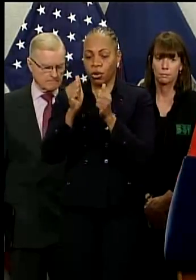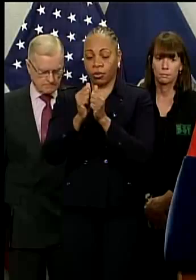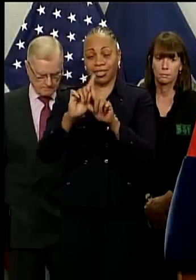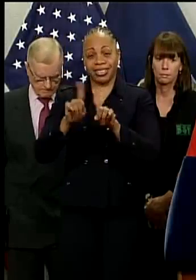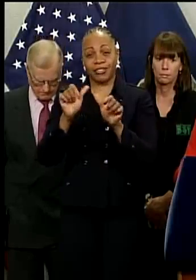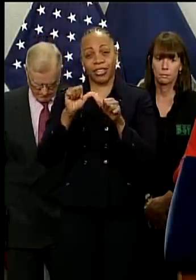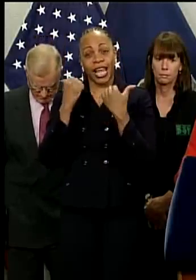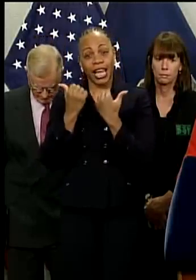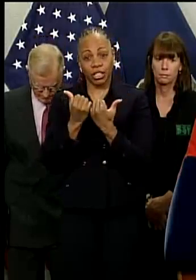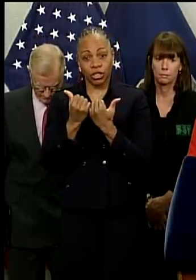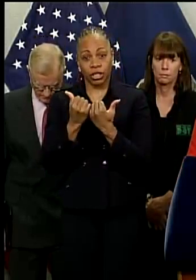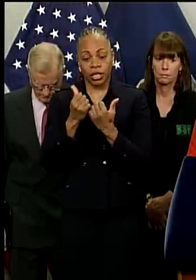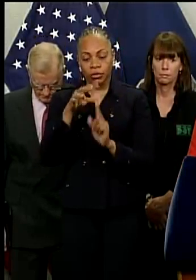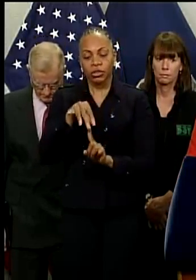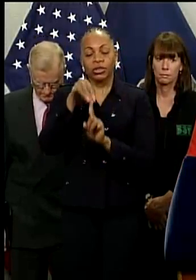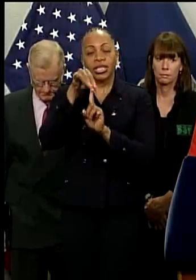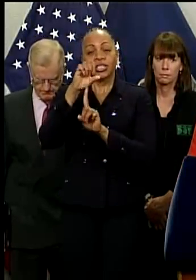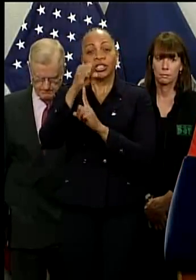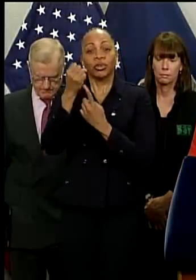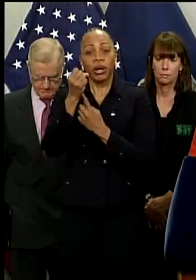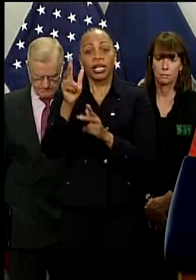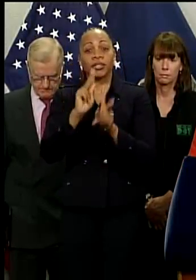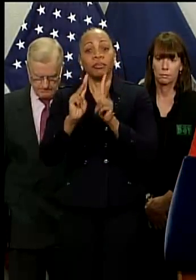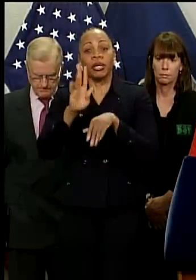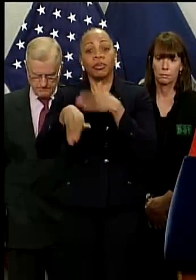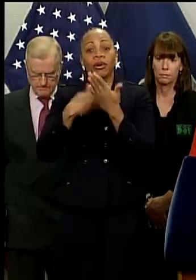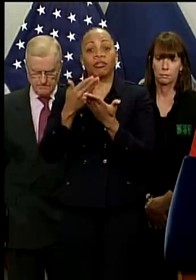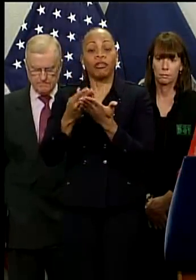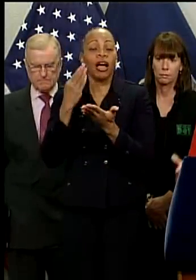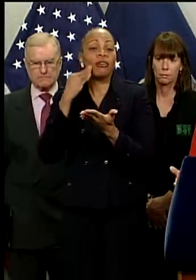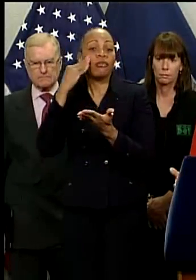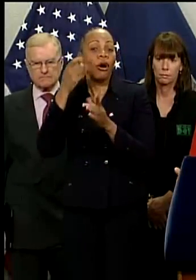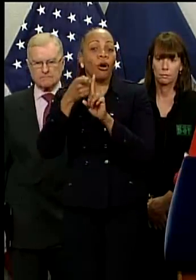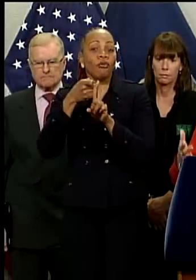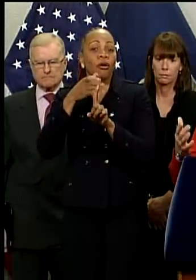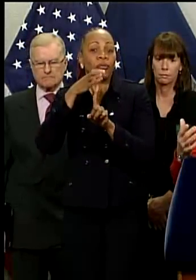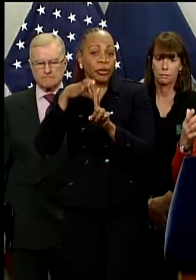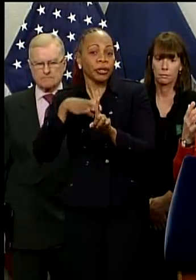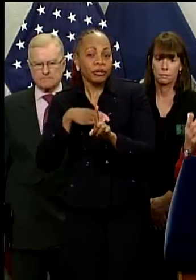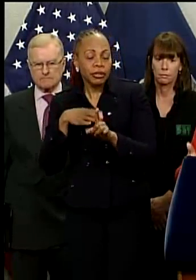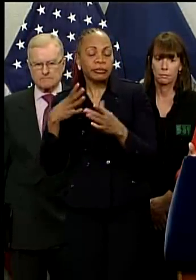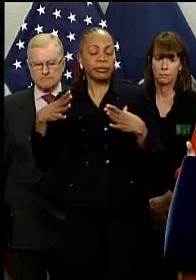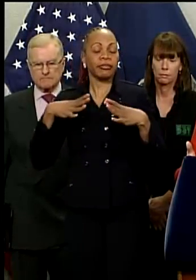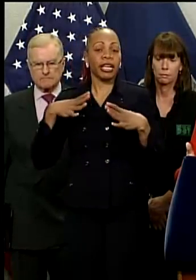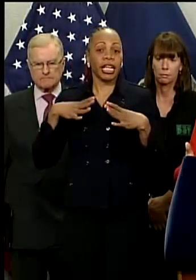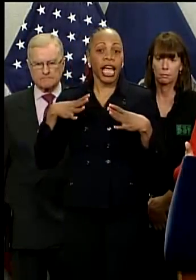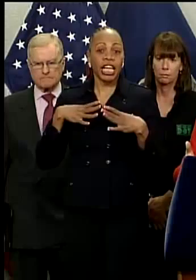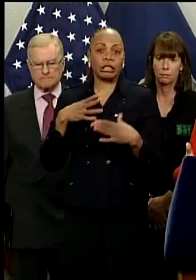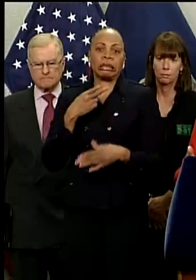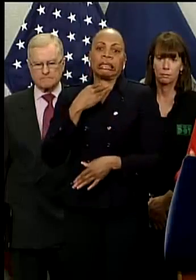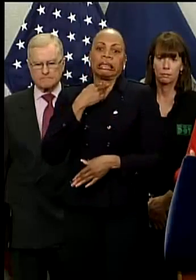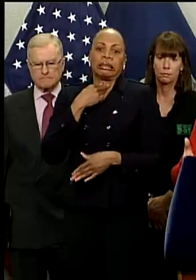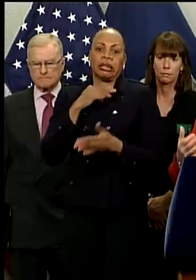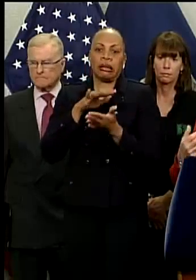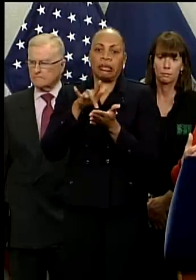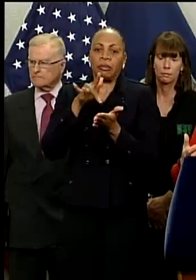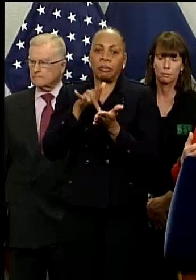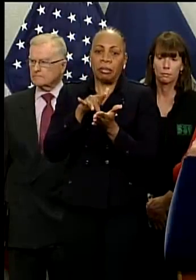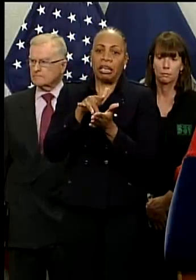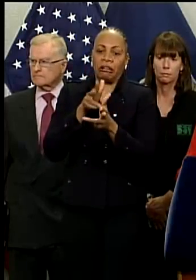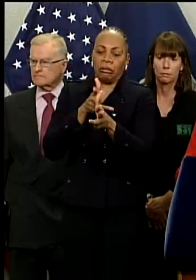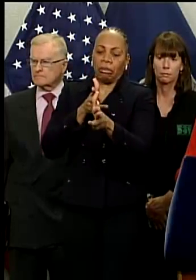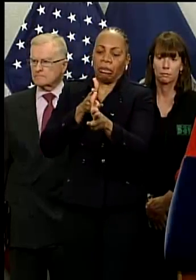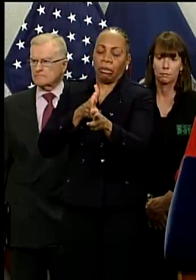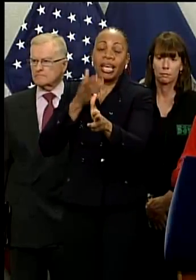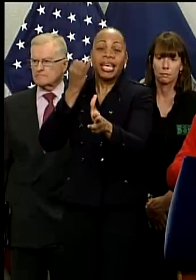there was a very unique thing. People came home that time from Christmas vacation, and they got stuck in the middle of the jam. If we can